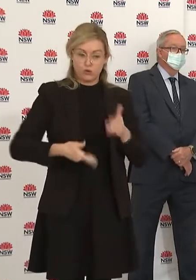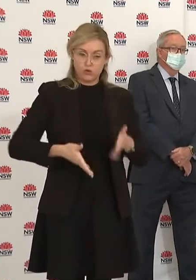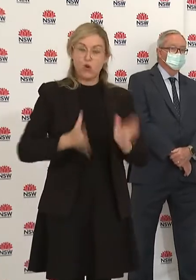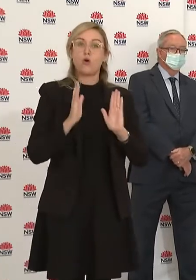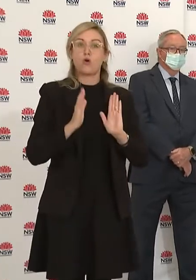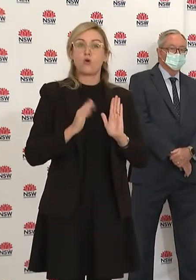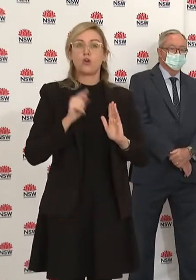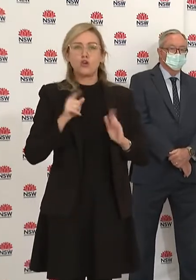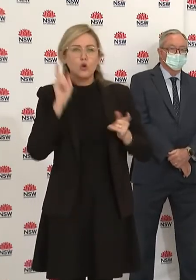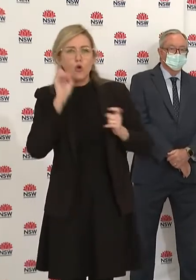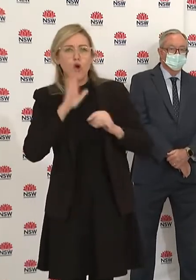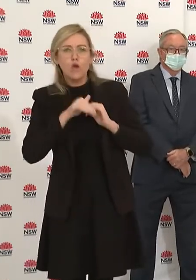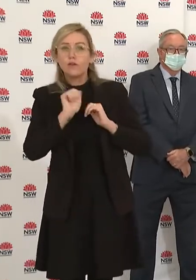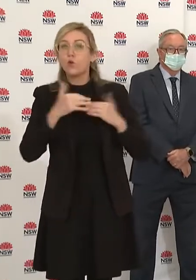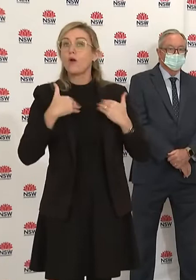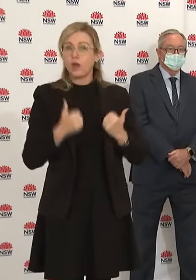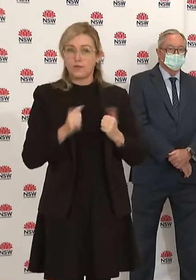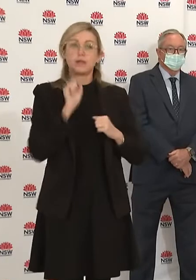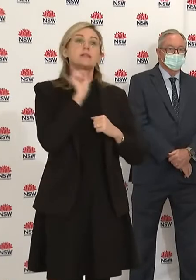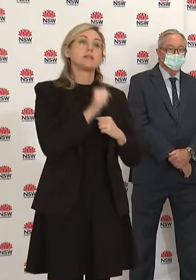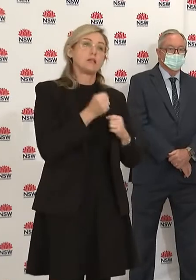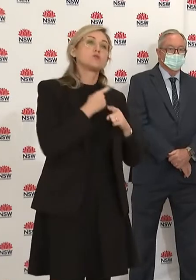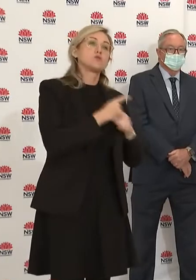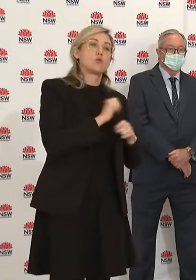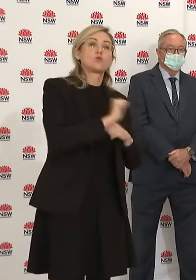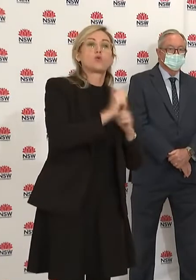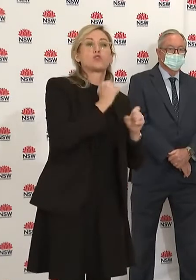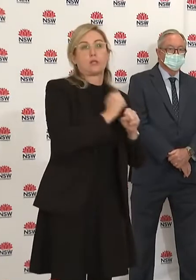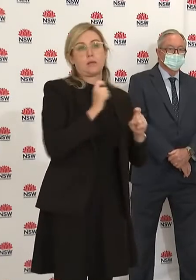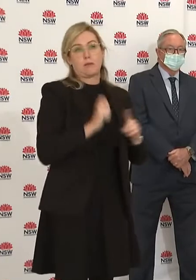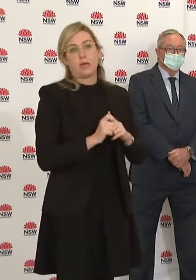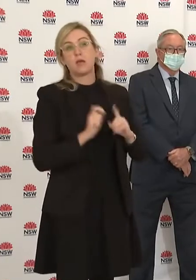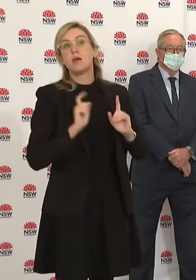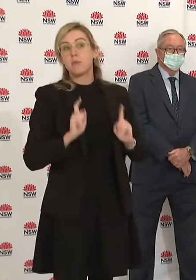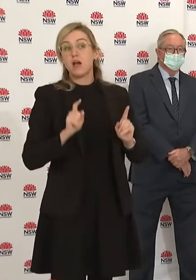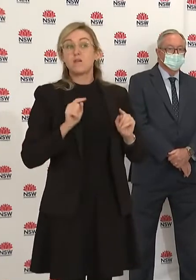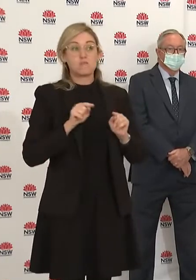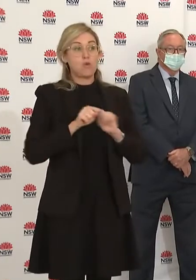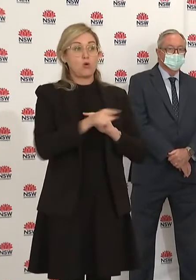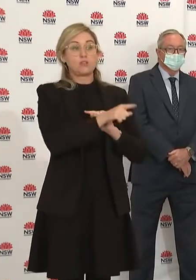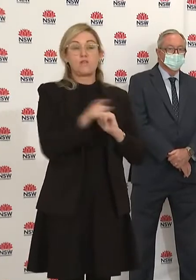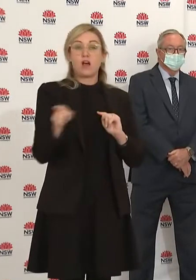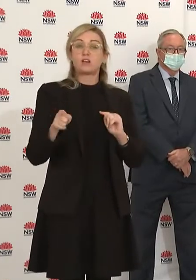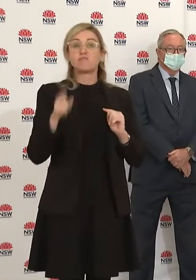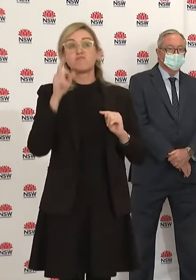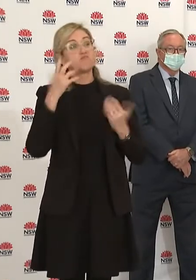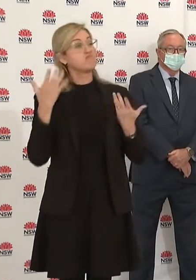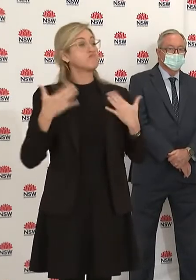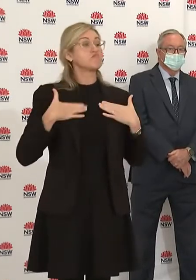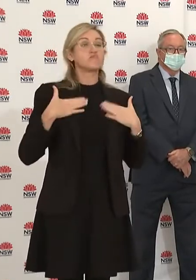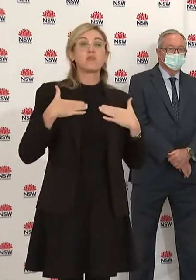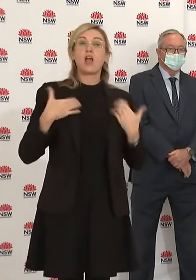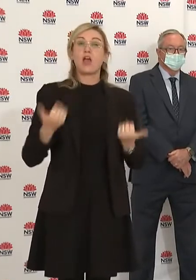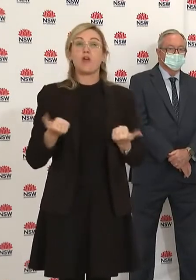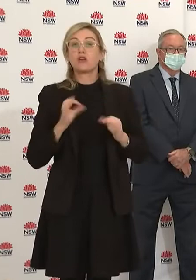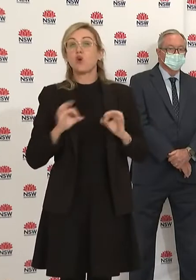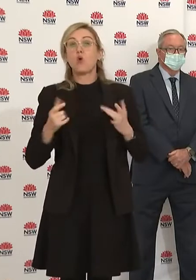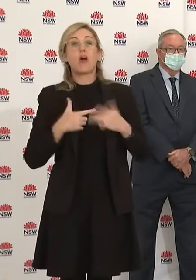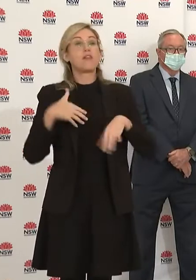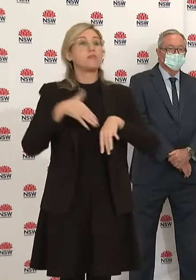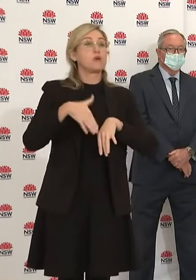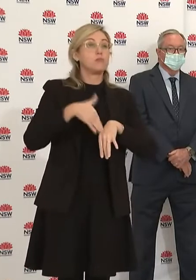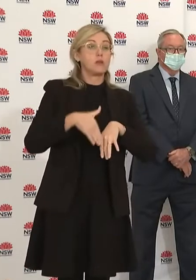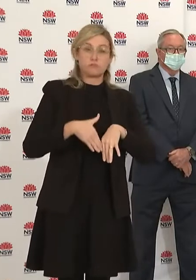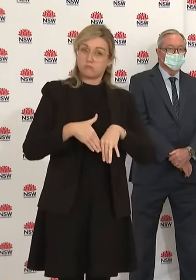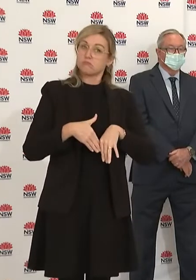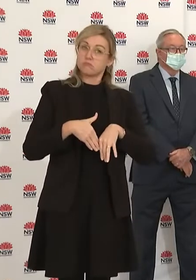talk to your doctor or you're in a different circumstance. But for the vast majority of us who are relatively healthy, there is no reason why we